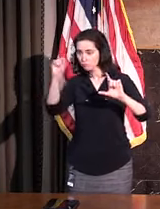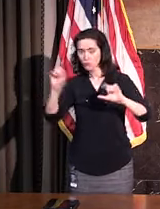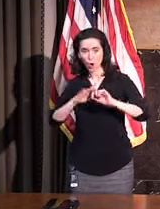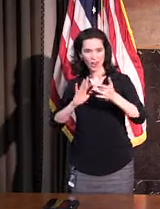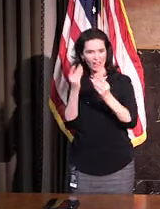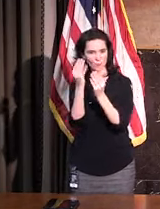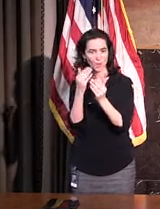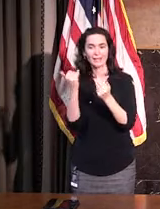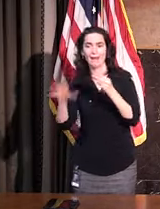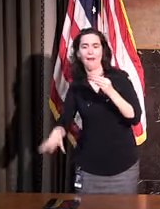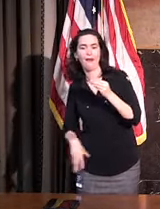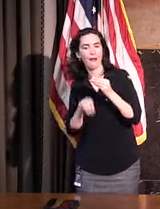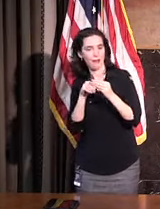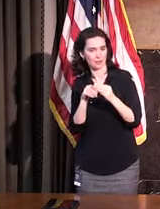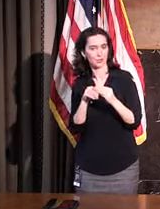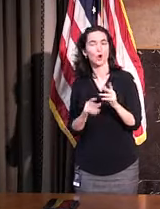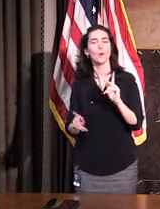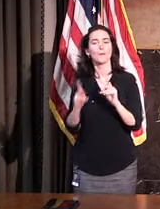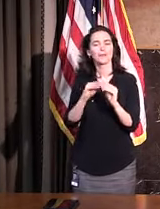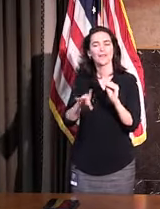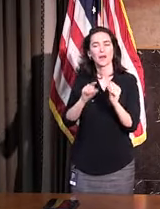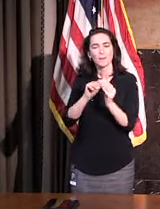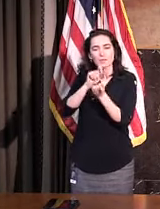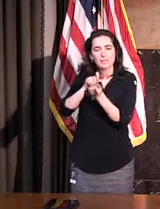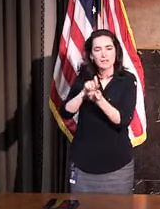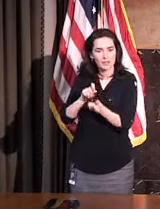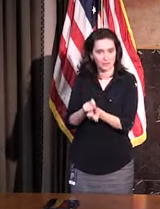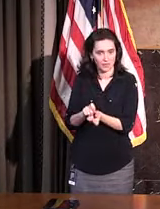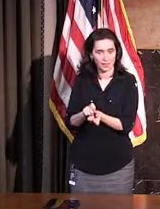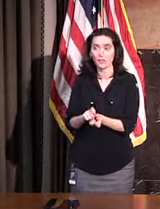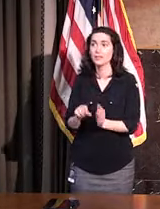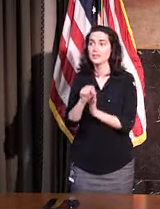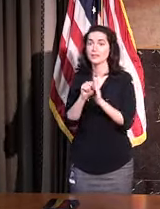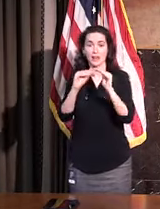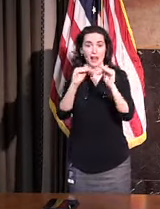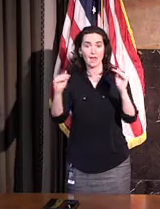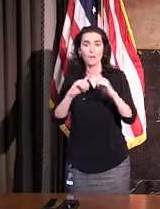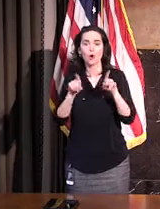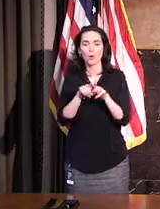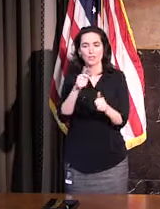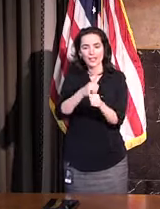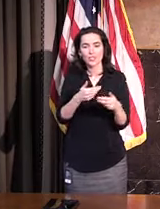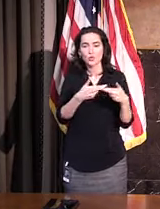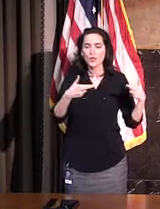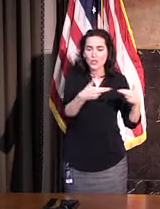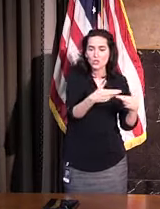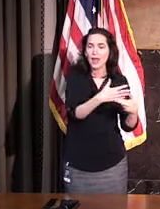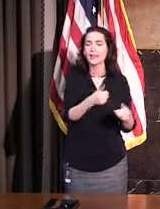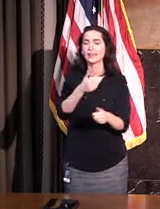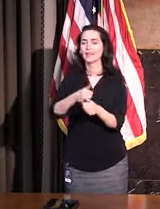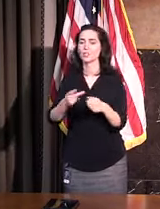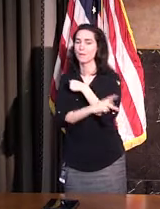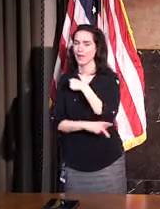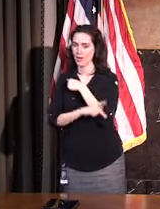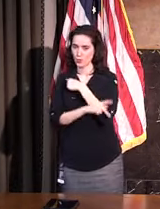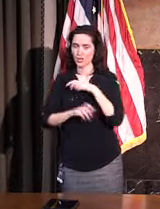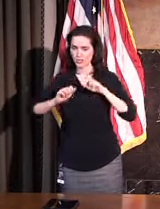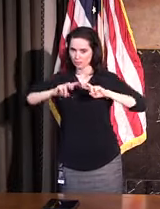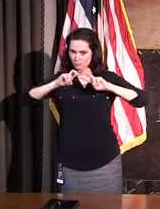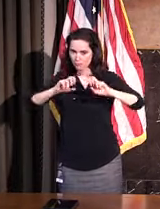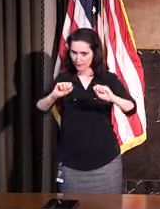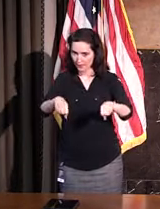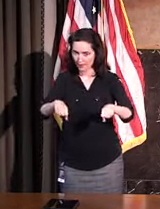people to get more granular information, not just on a state level, but by region and by parish as well. So by region and parish now,